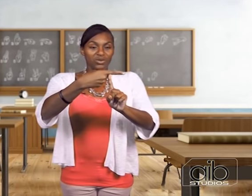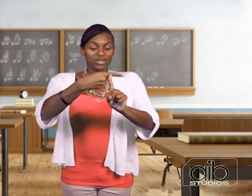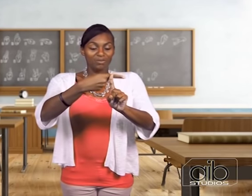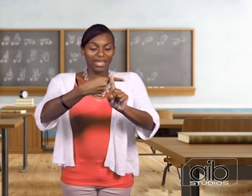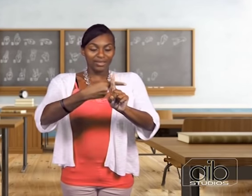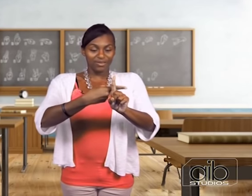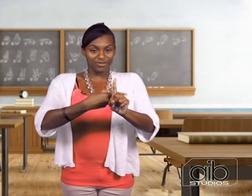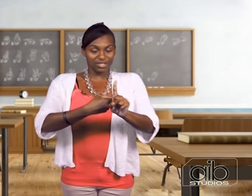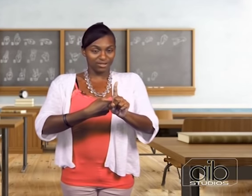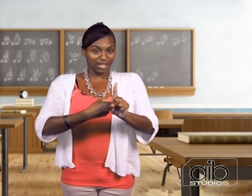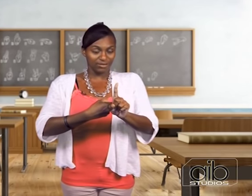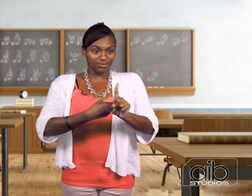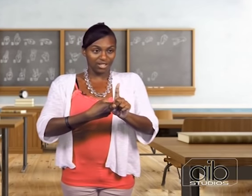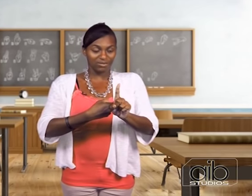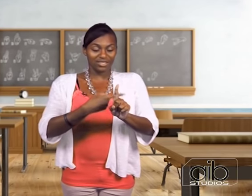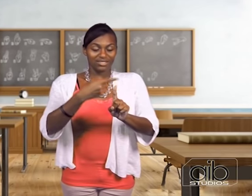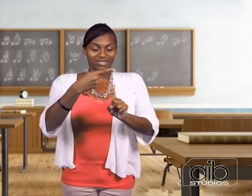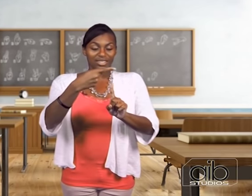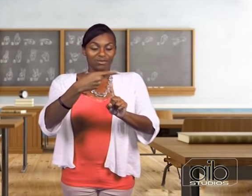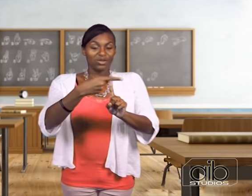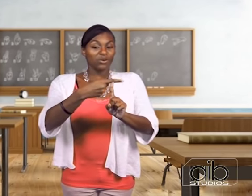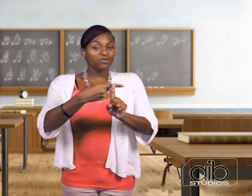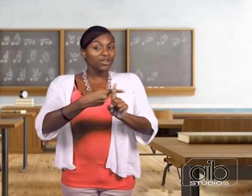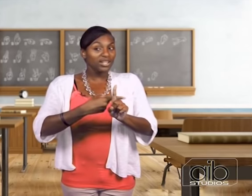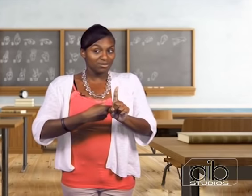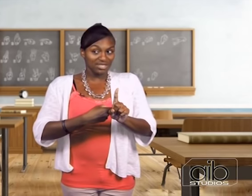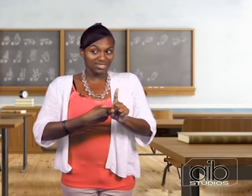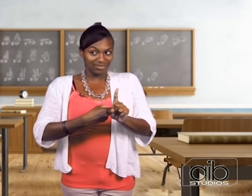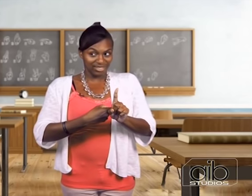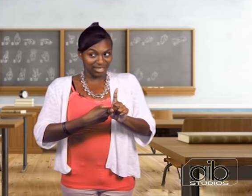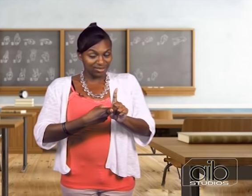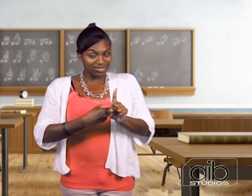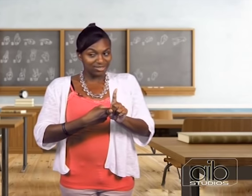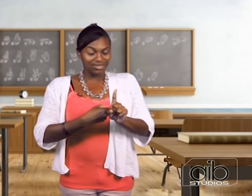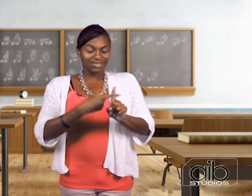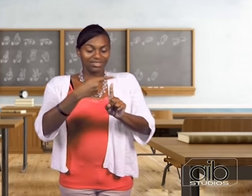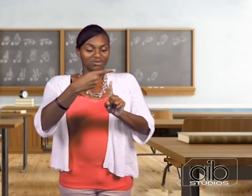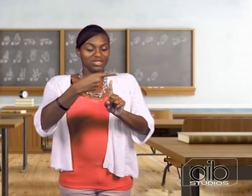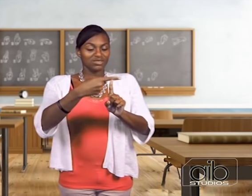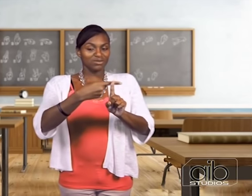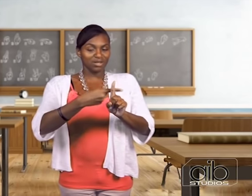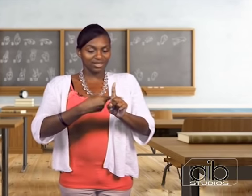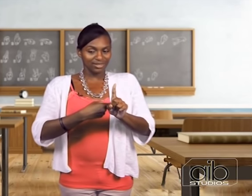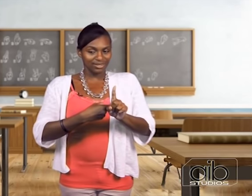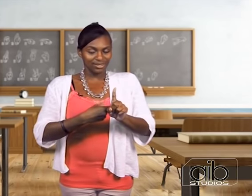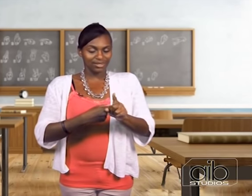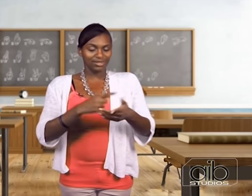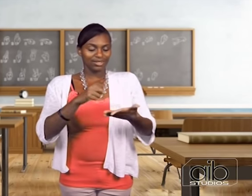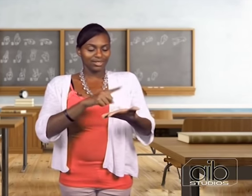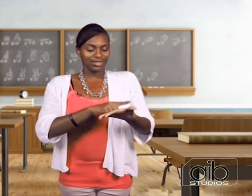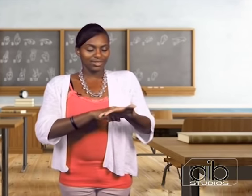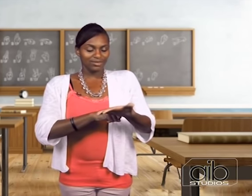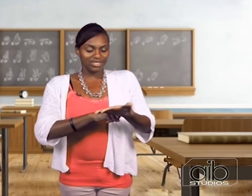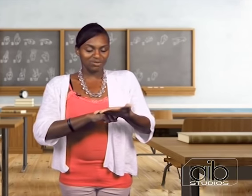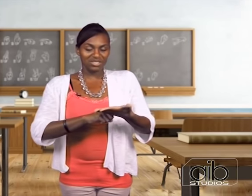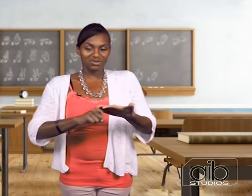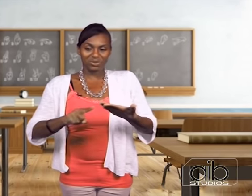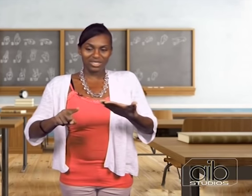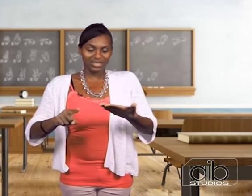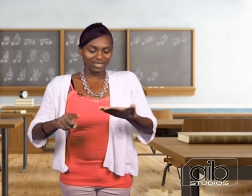in the back of the finger, not in the front, because if we go in front, it means something else. So this means month. This means week.